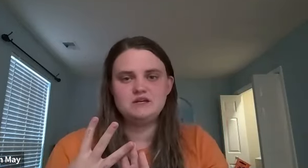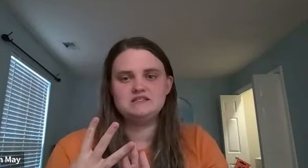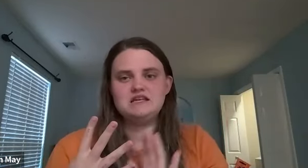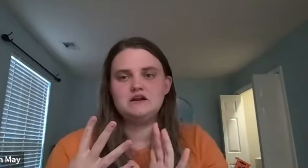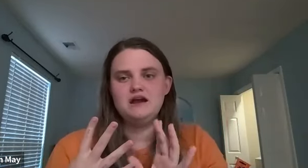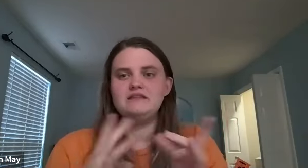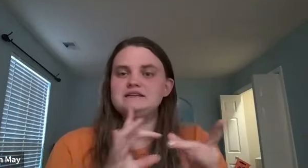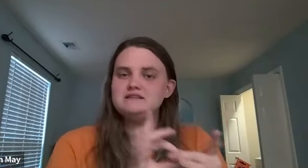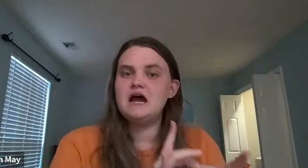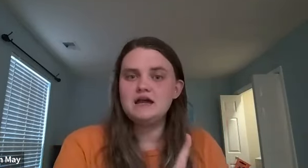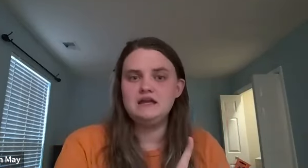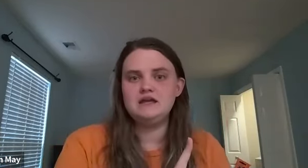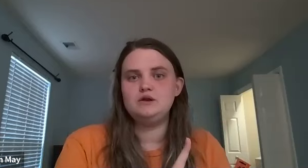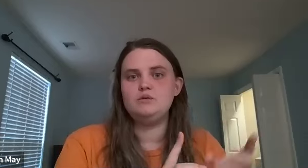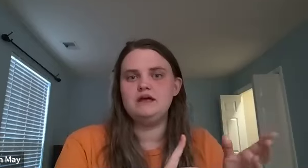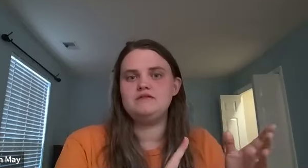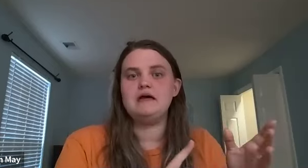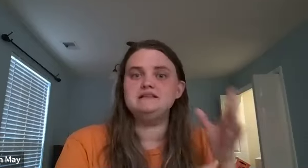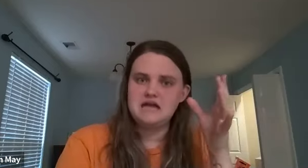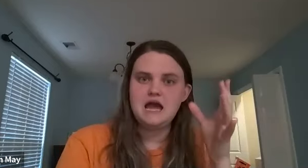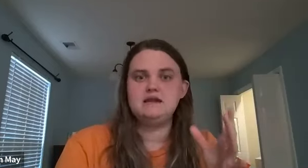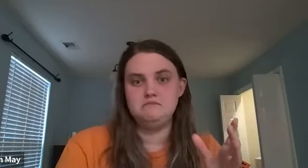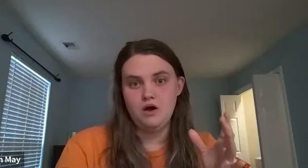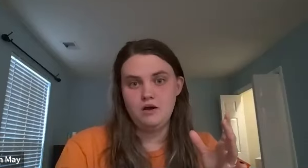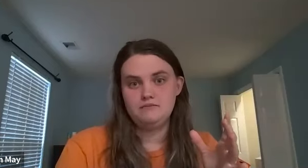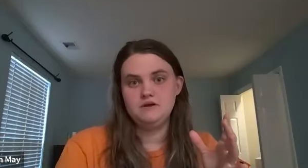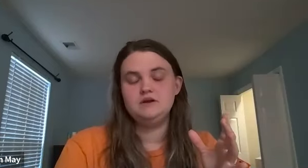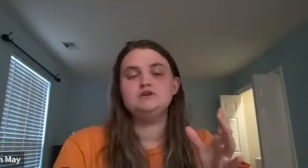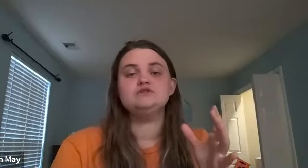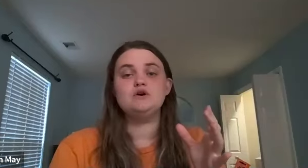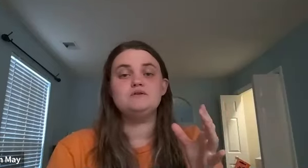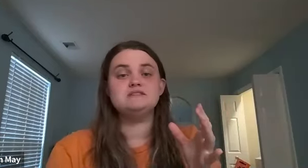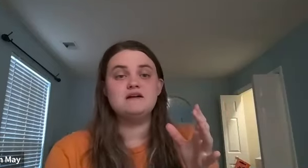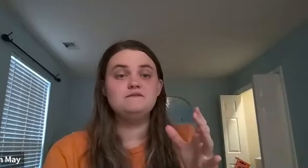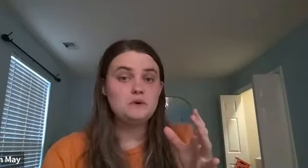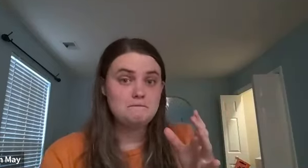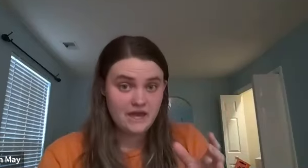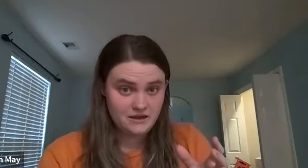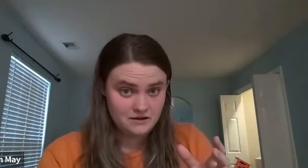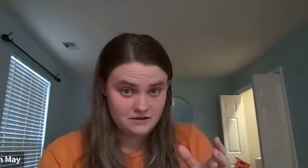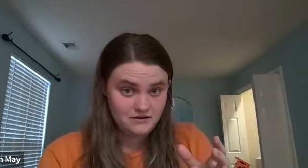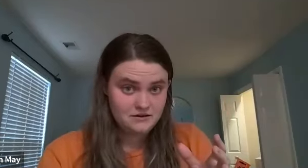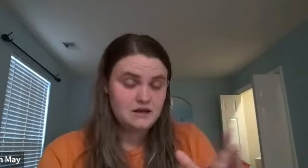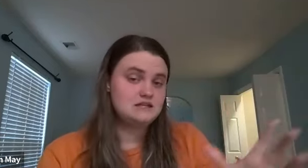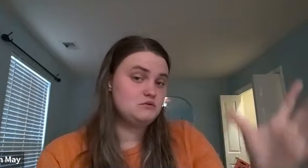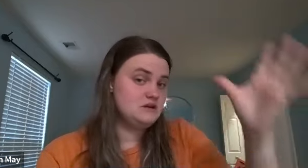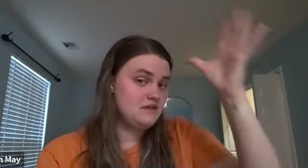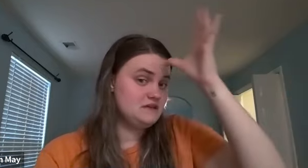because they tie in with like dad and mom. So the sign for man is going to have the